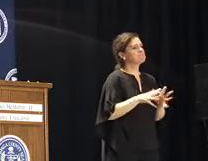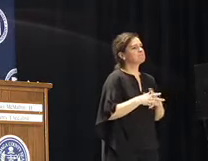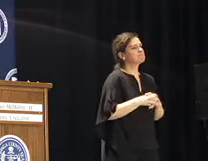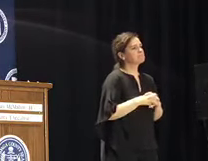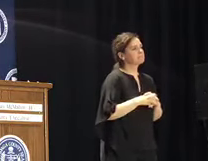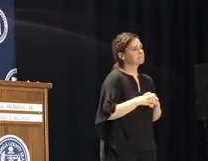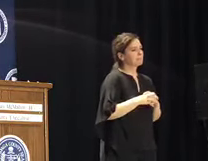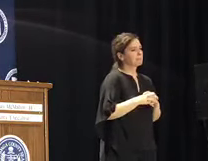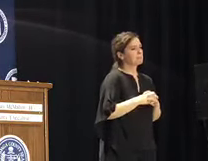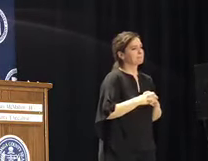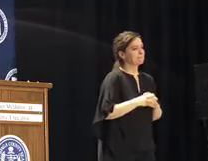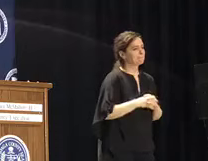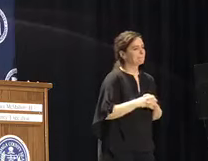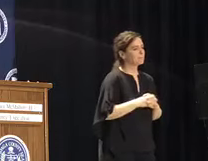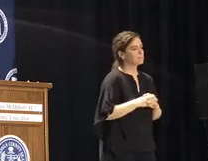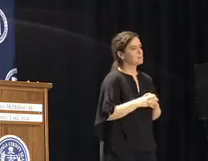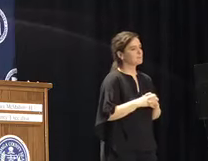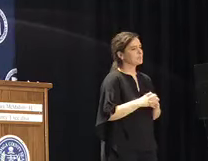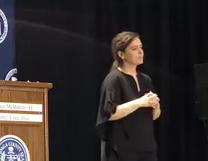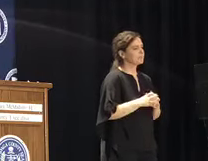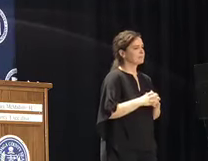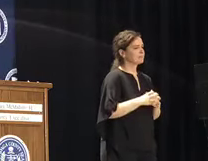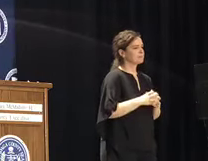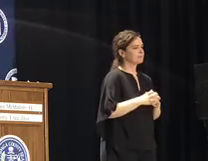executive powers have different